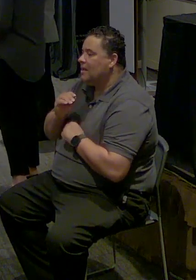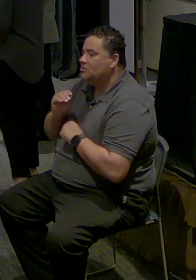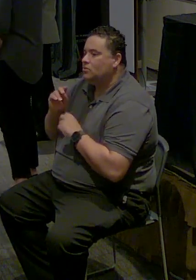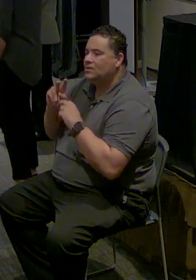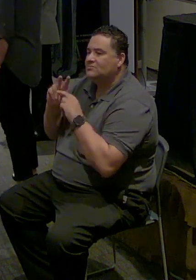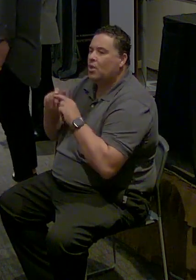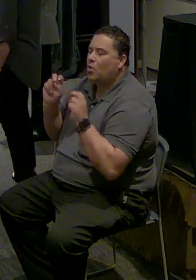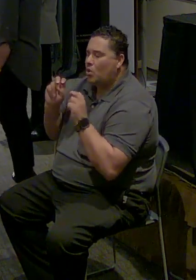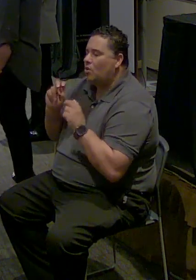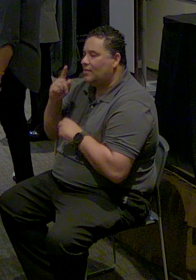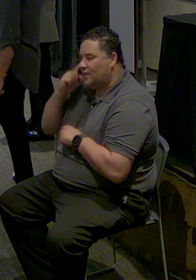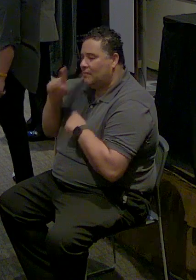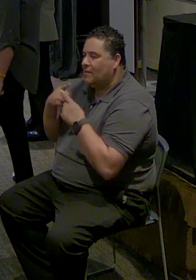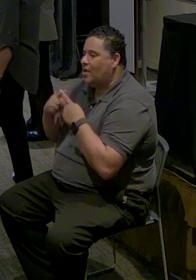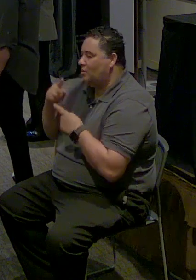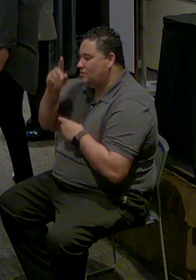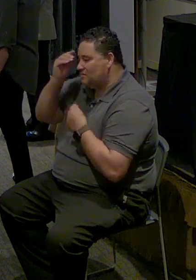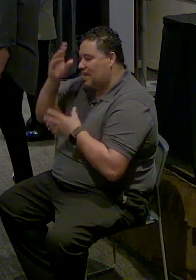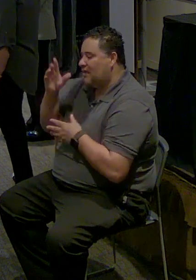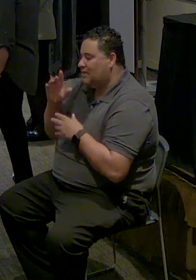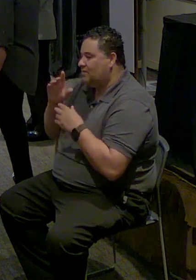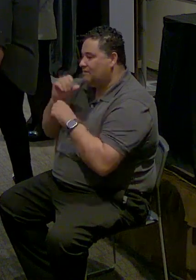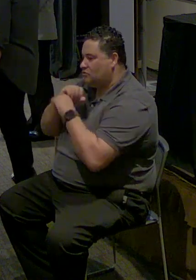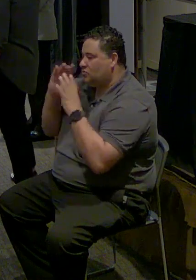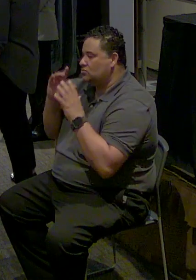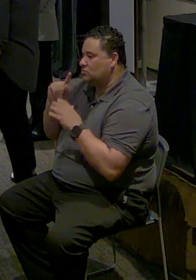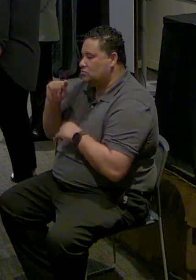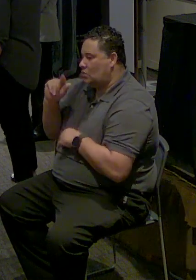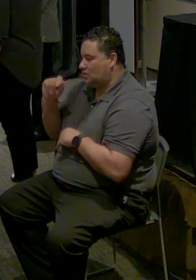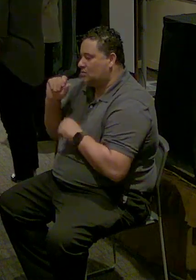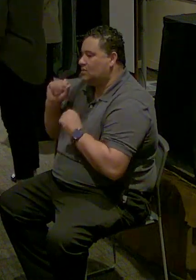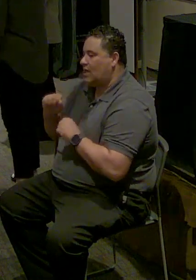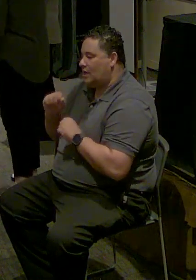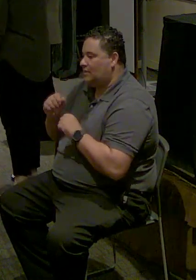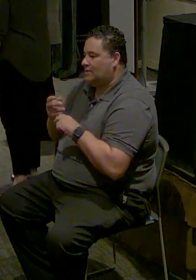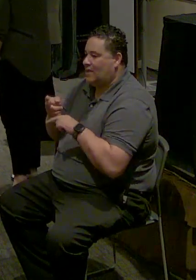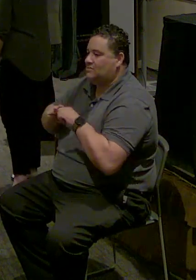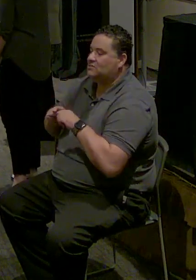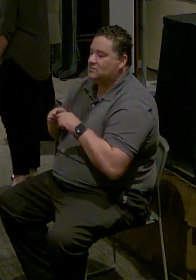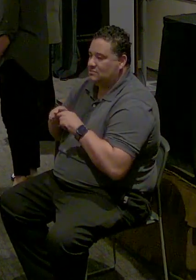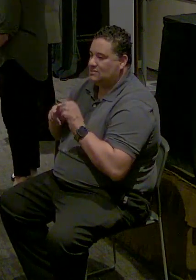or think about some data visualization tools that can enhance the delivery of your CTE story.